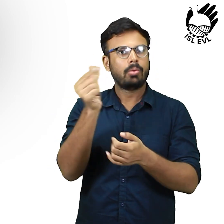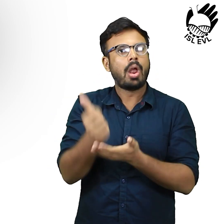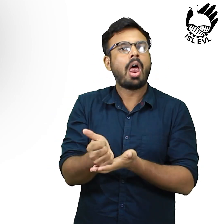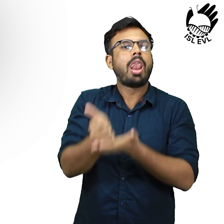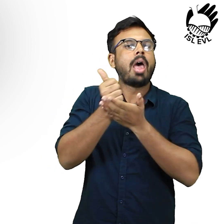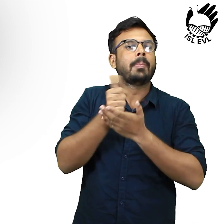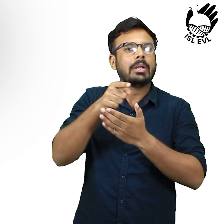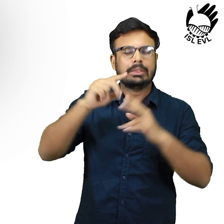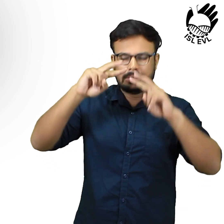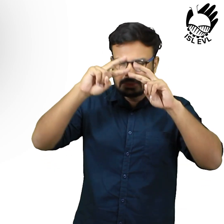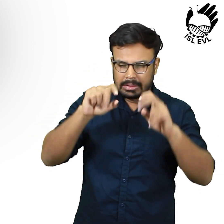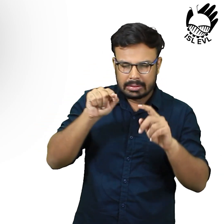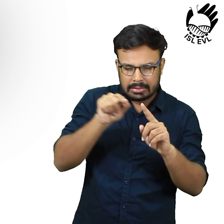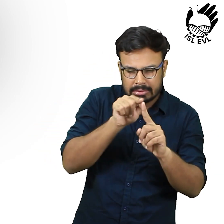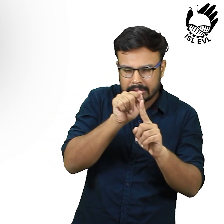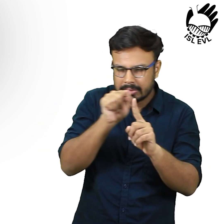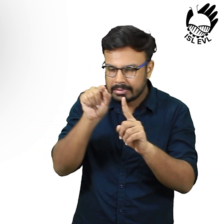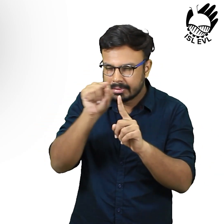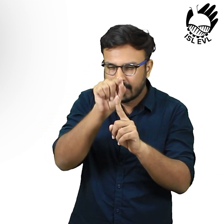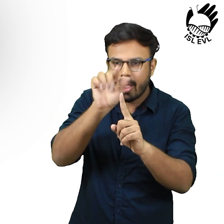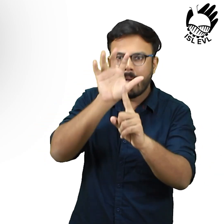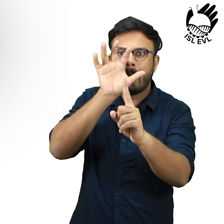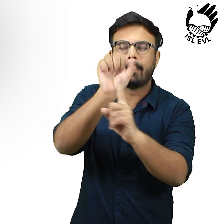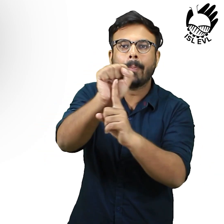They first showed that X-rays